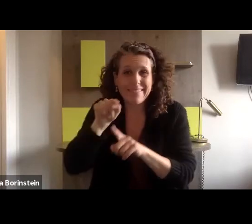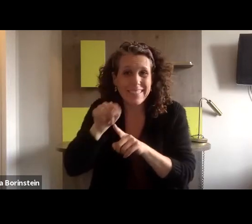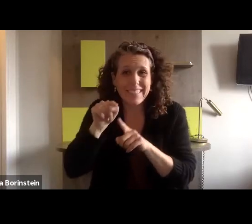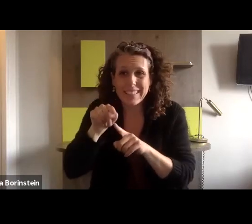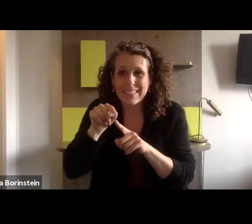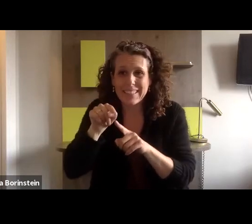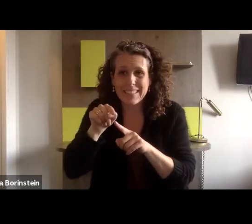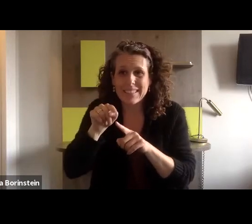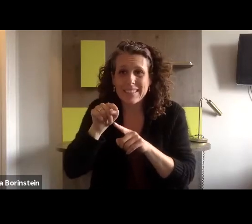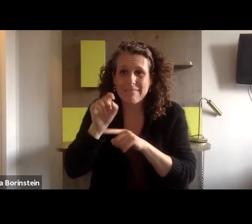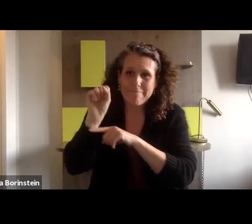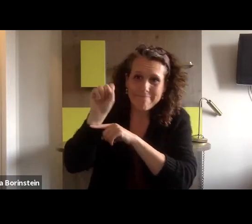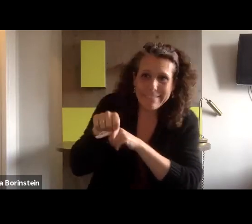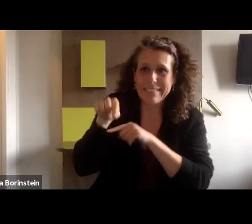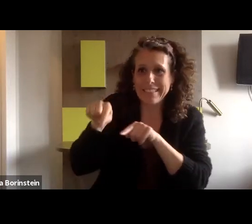variables